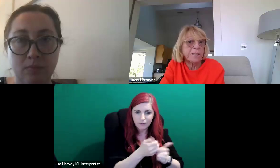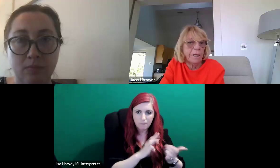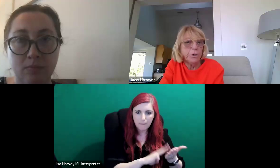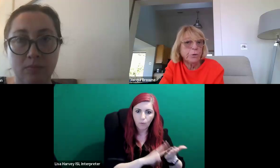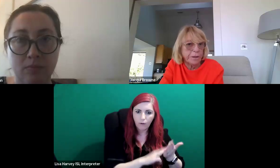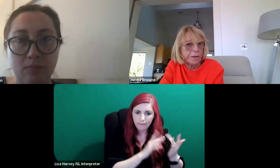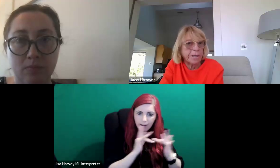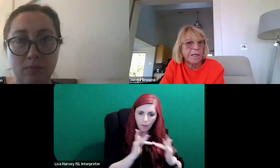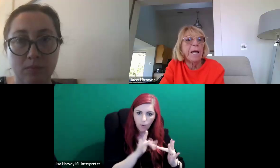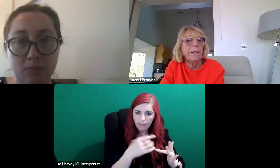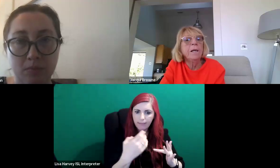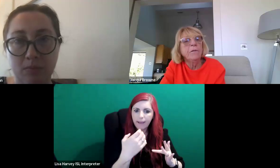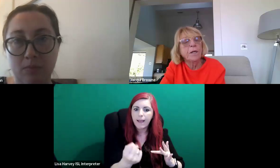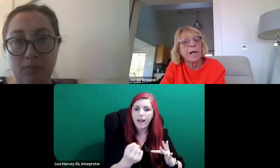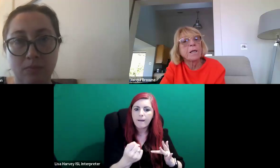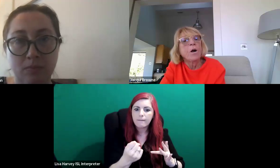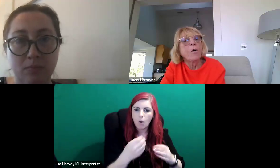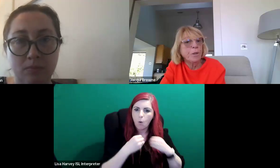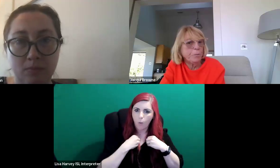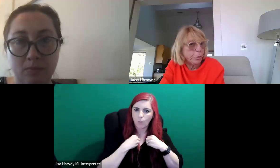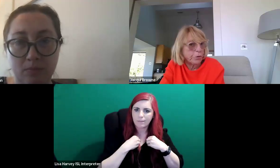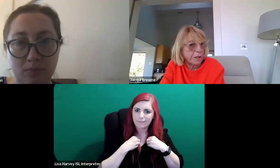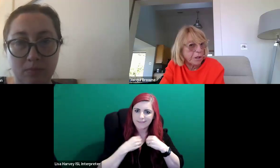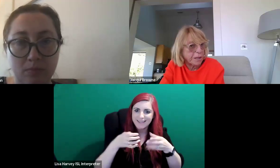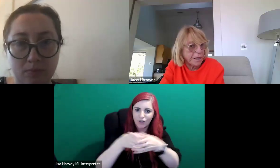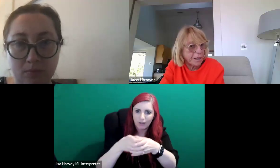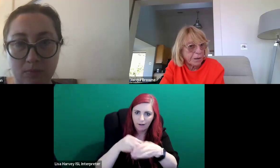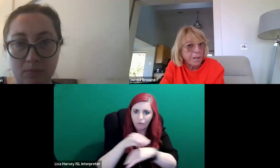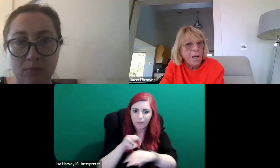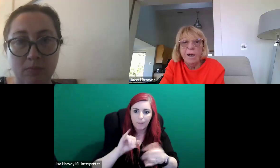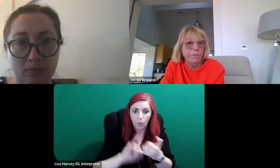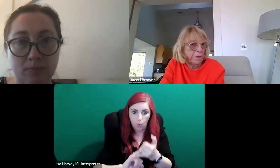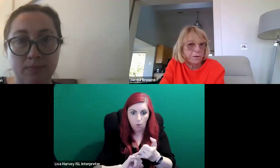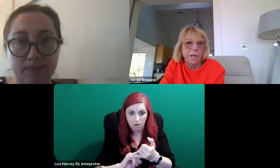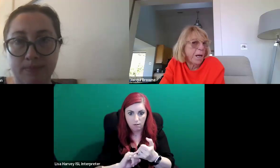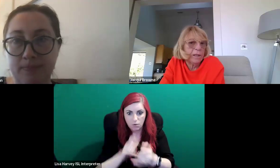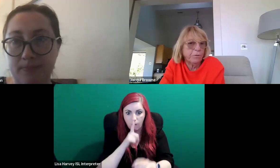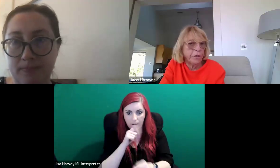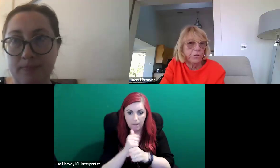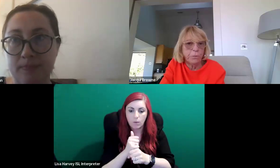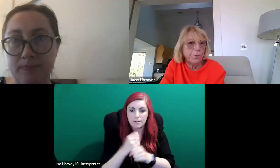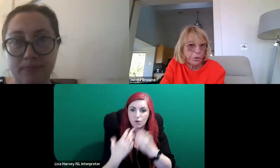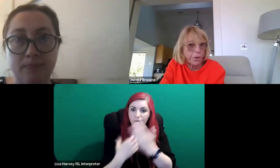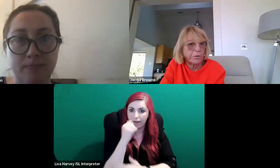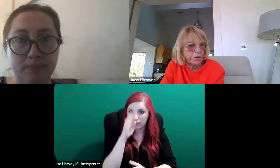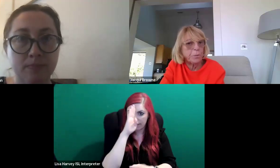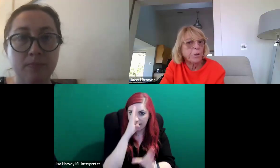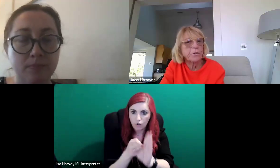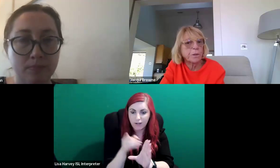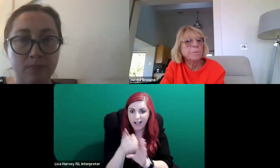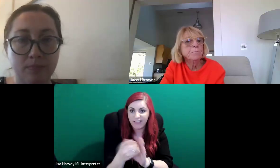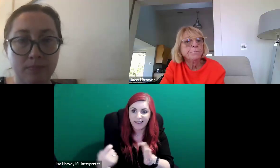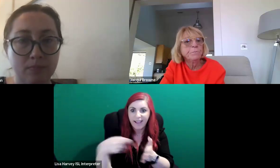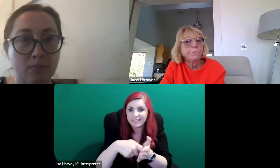they have a nucleus, a cell, if you like, of people who are engaged in that area and actively contribute to the work of the